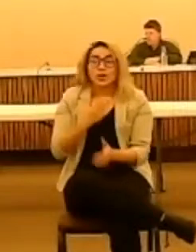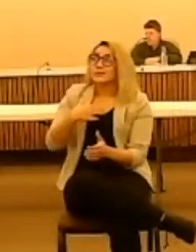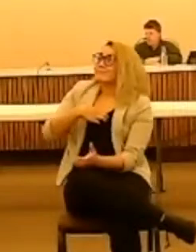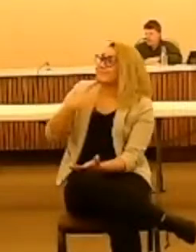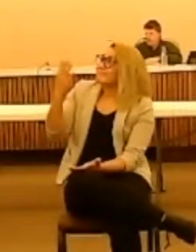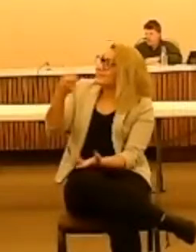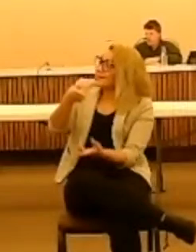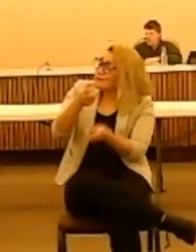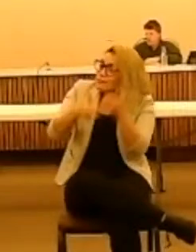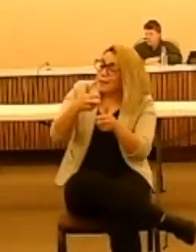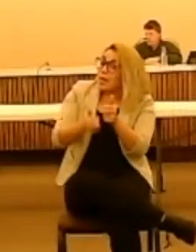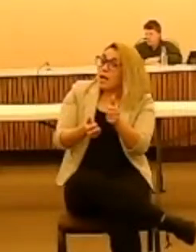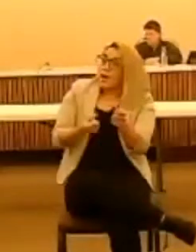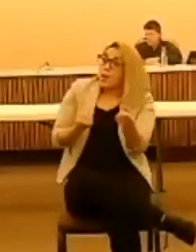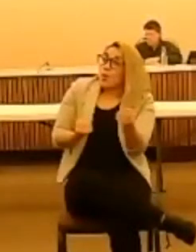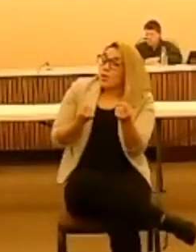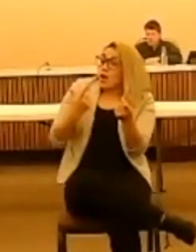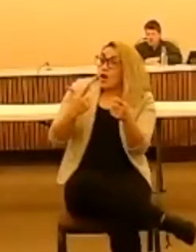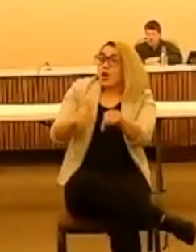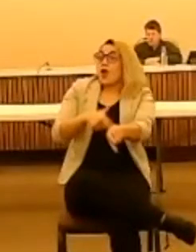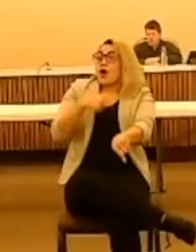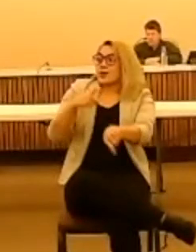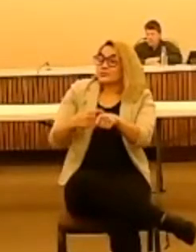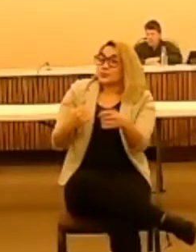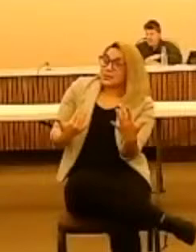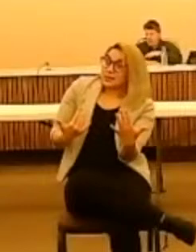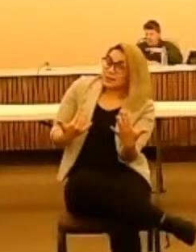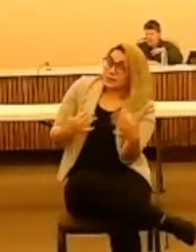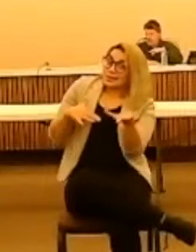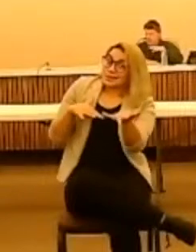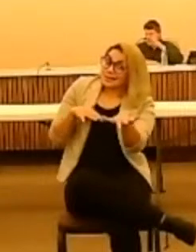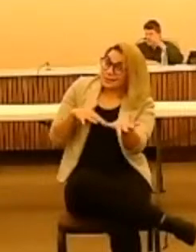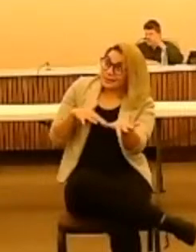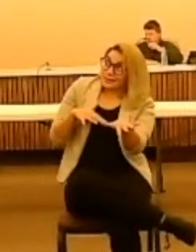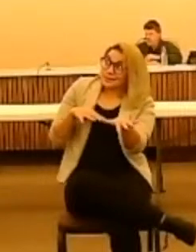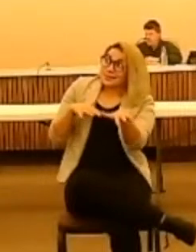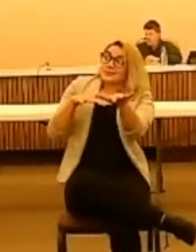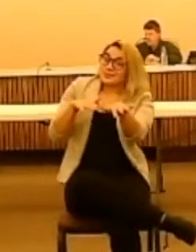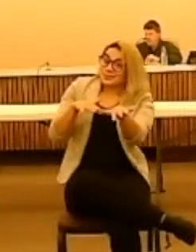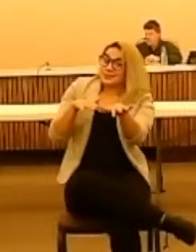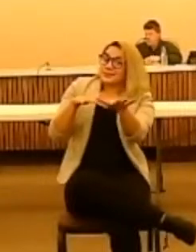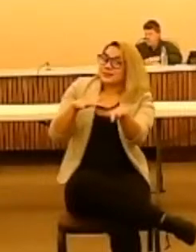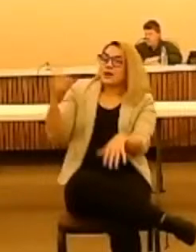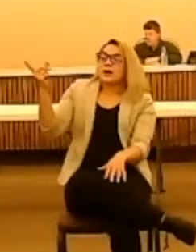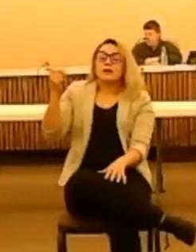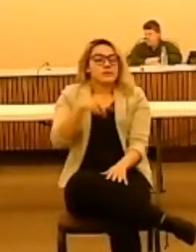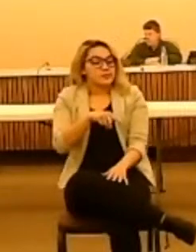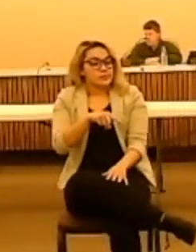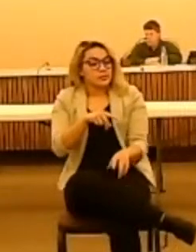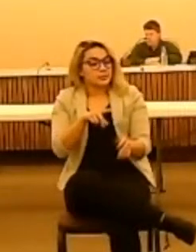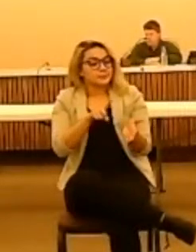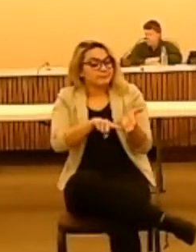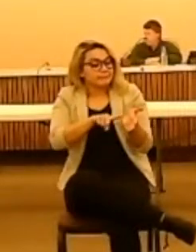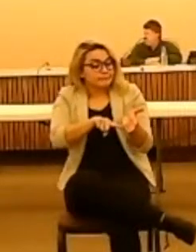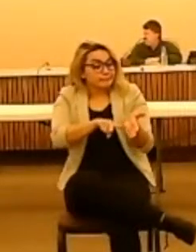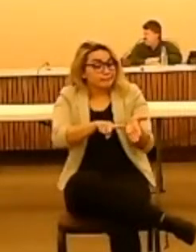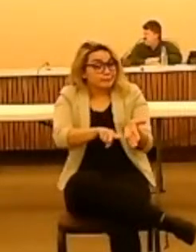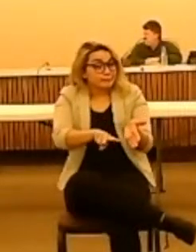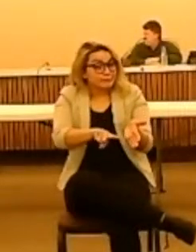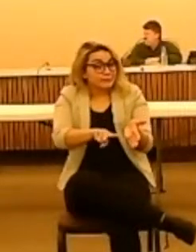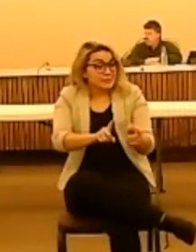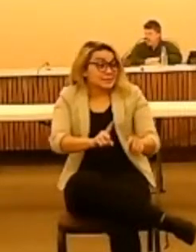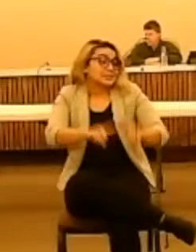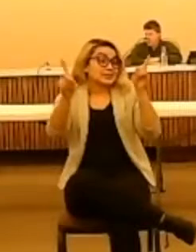our exact suggestion. They looked at it differently and the solution they came up with has helped